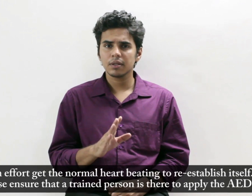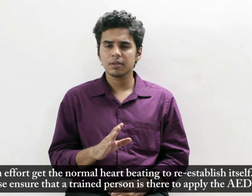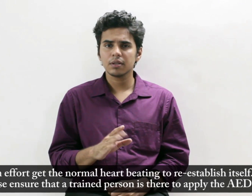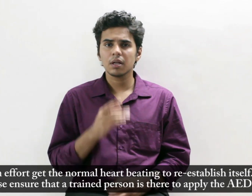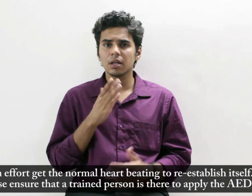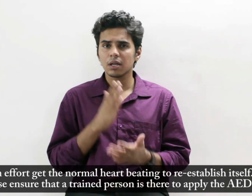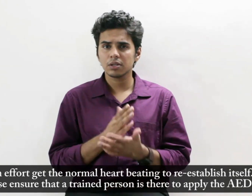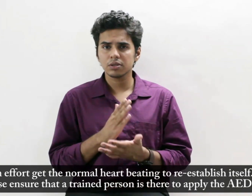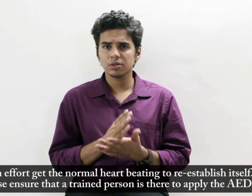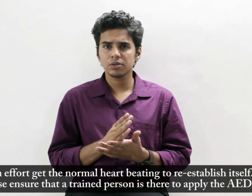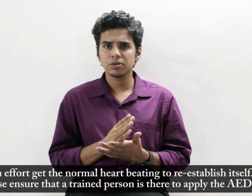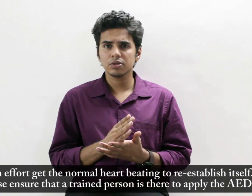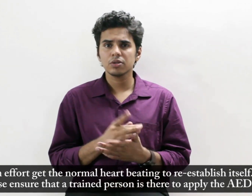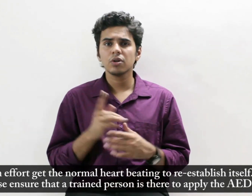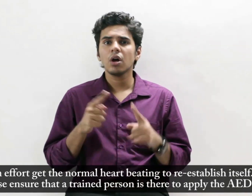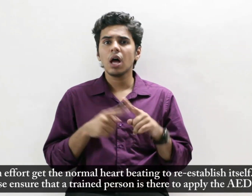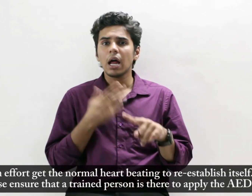the AED.